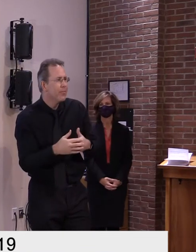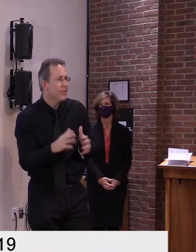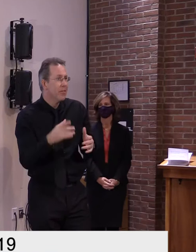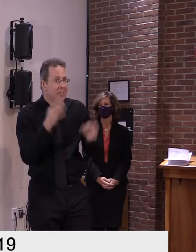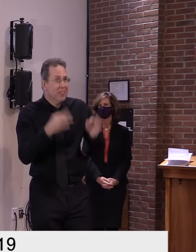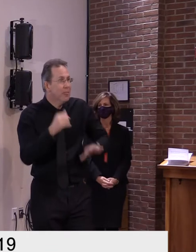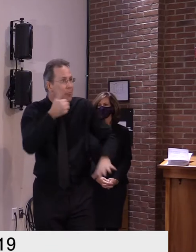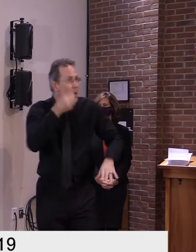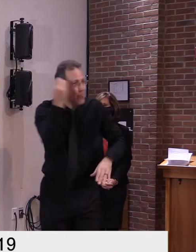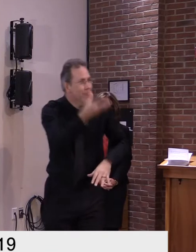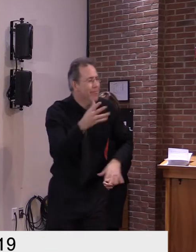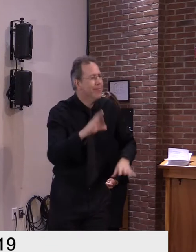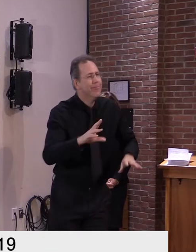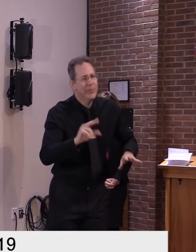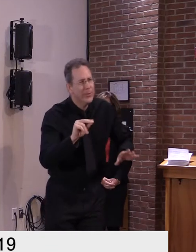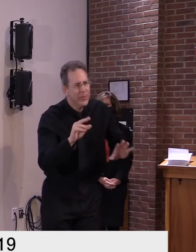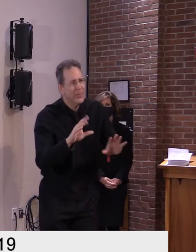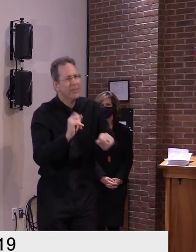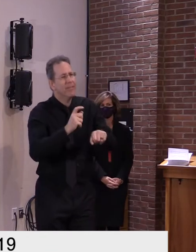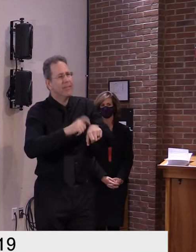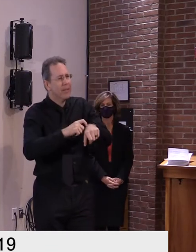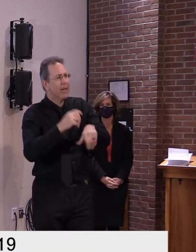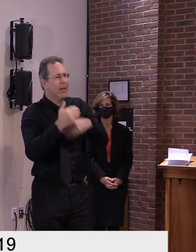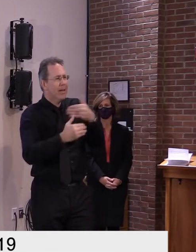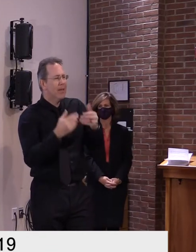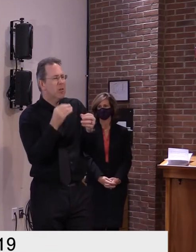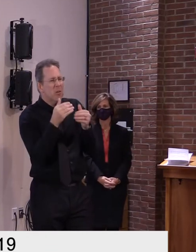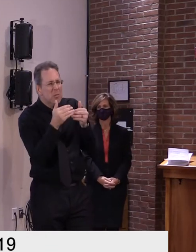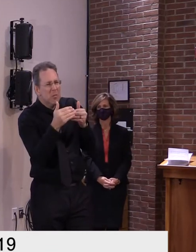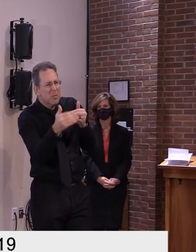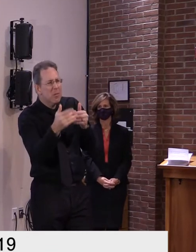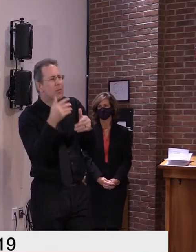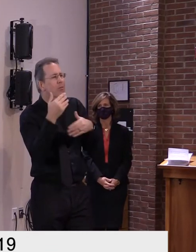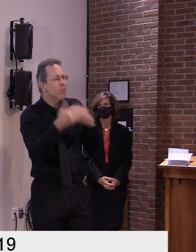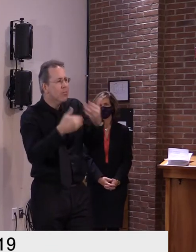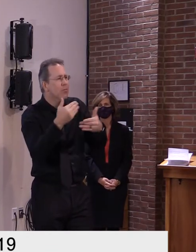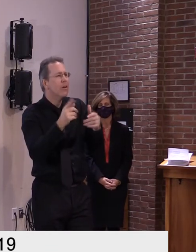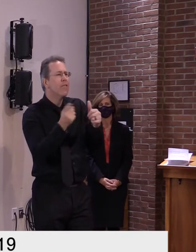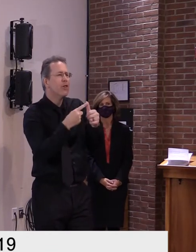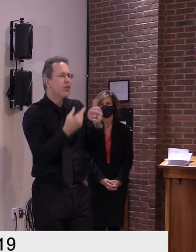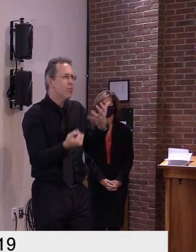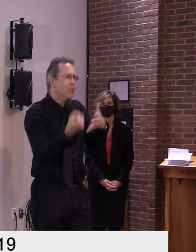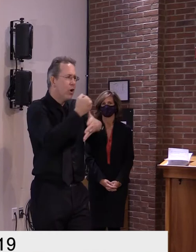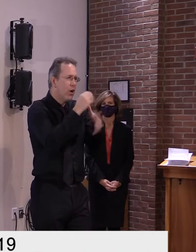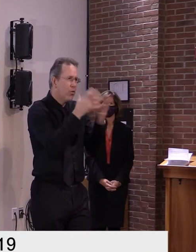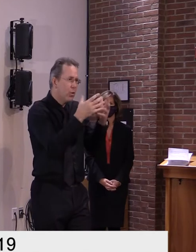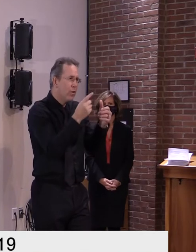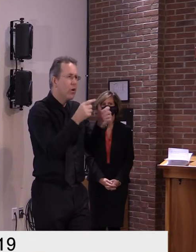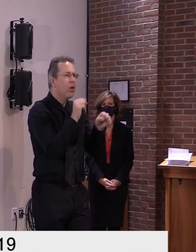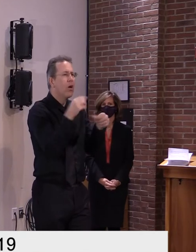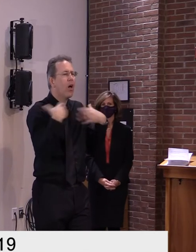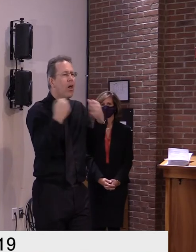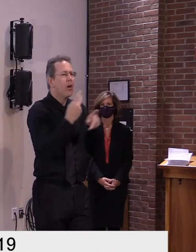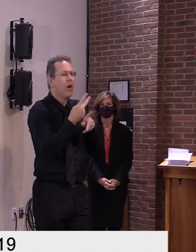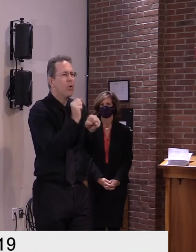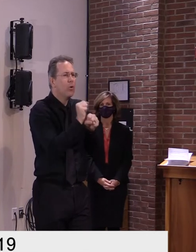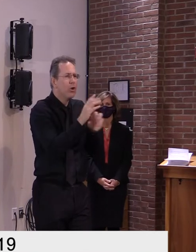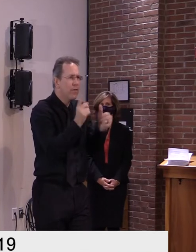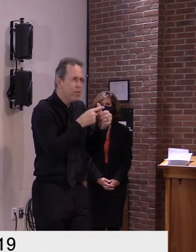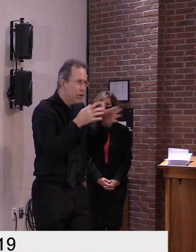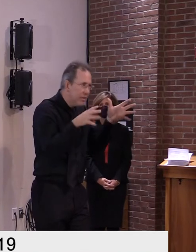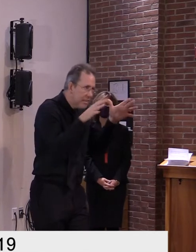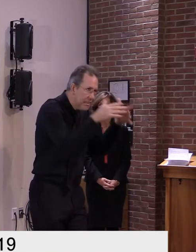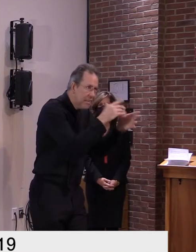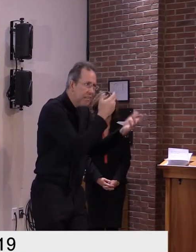as those in long-term care facilities and staff members and so forth. So it's going to take us a while to get through that, and then we'll be